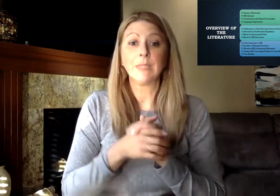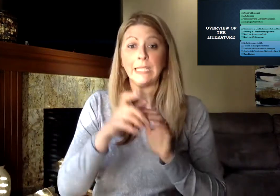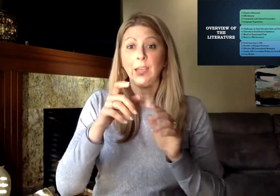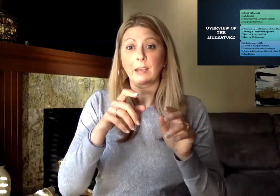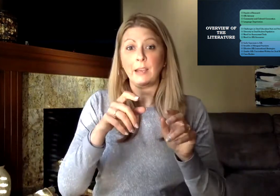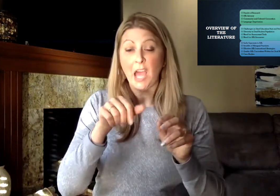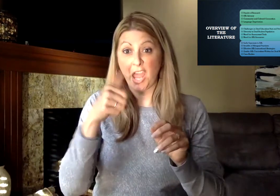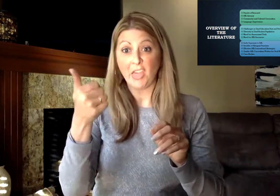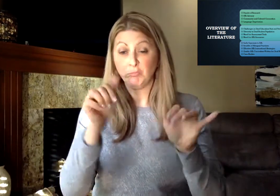different.